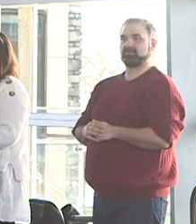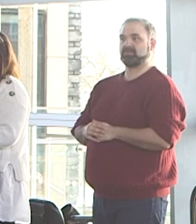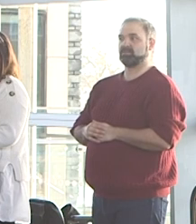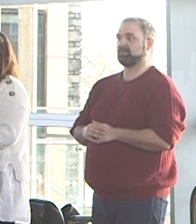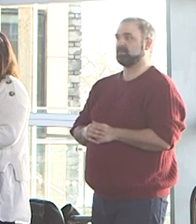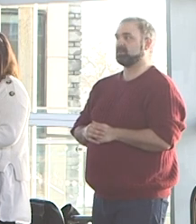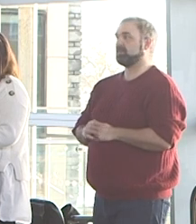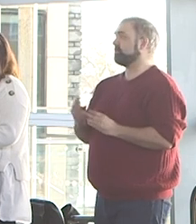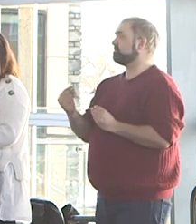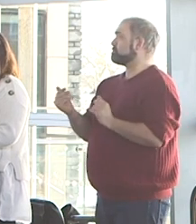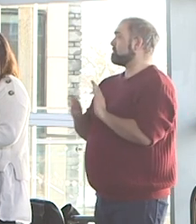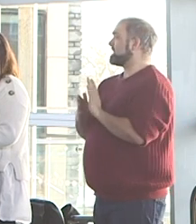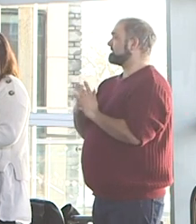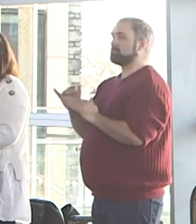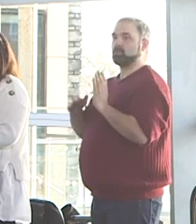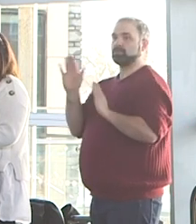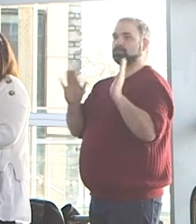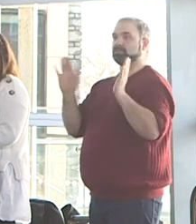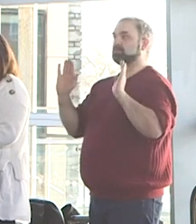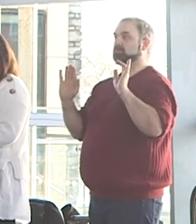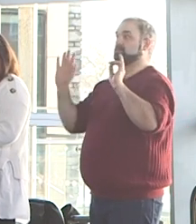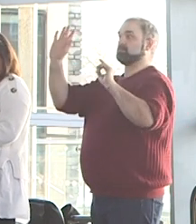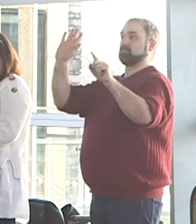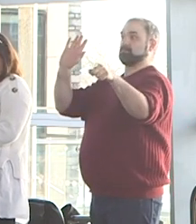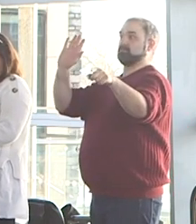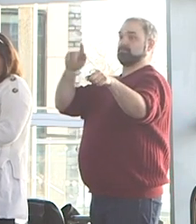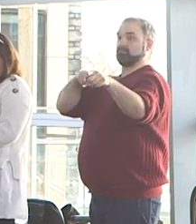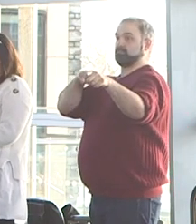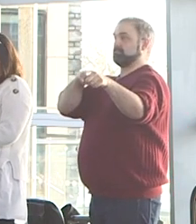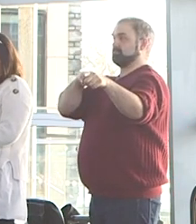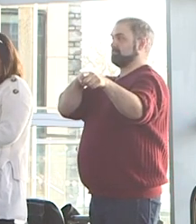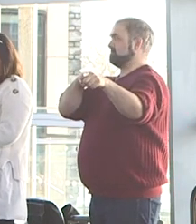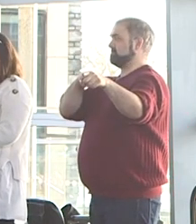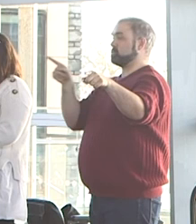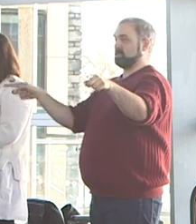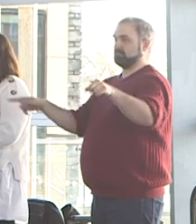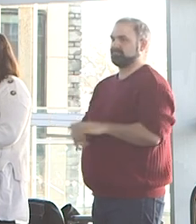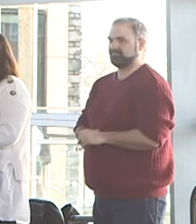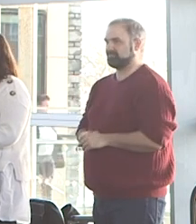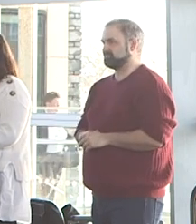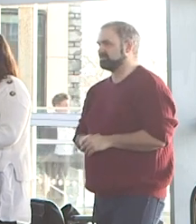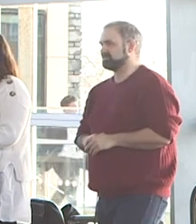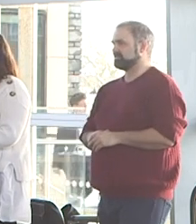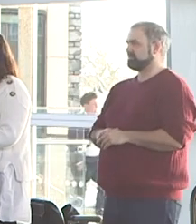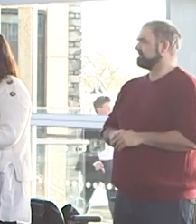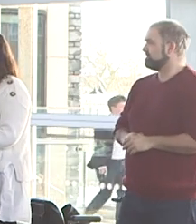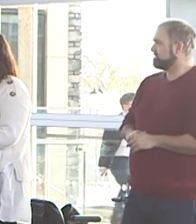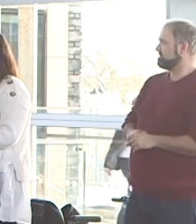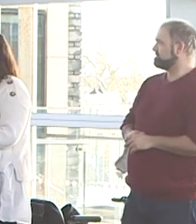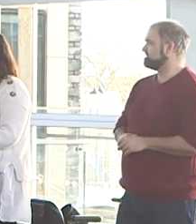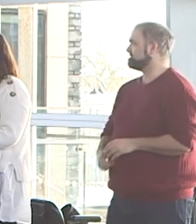Yeah. We've got a few more minutes if anybody else. This has been really, really helpful. Yeah?